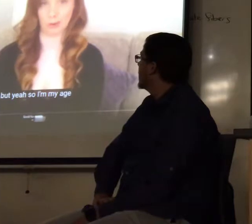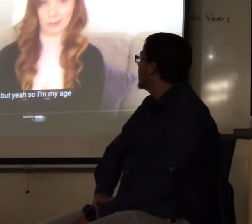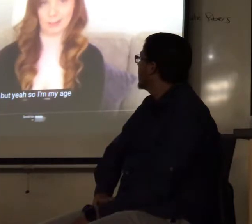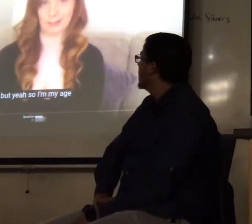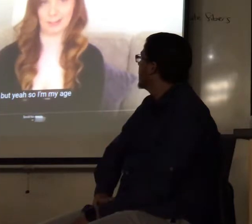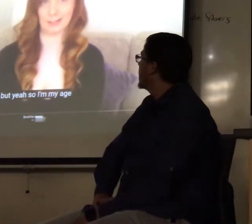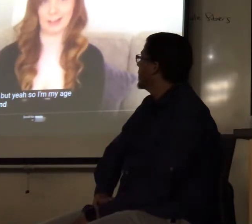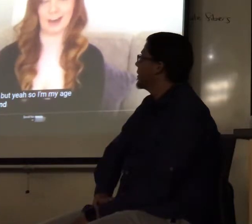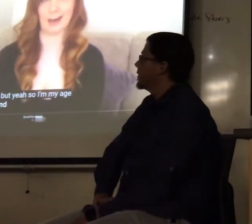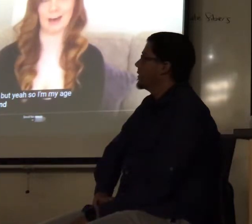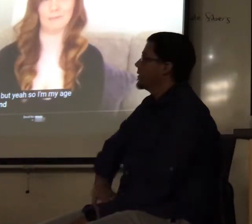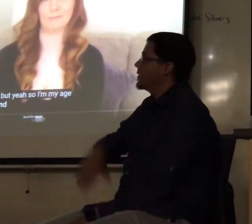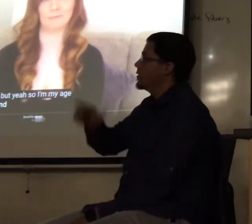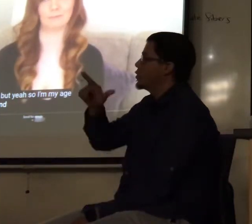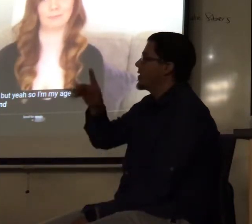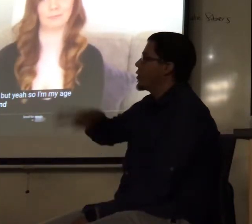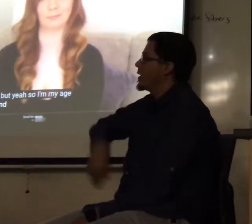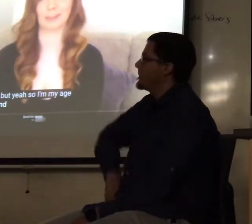24,